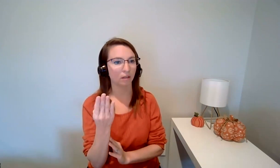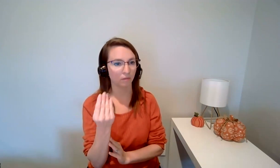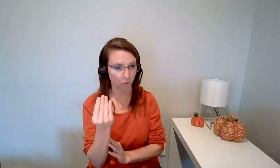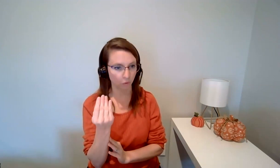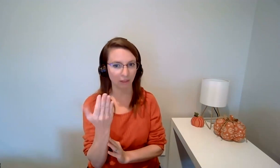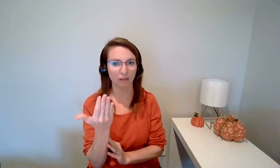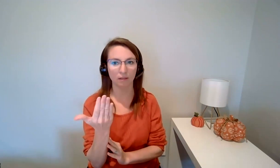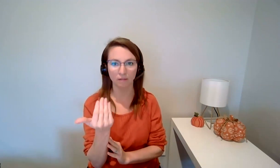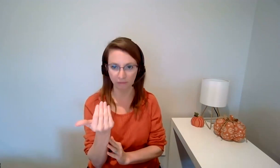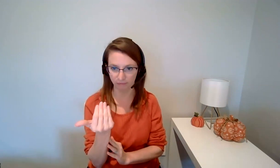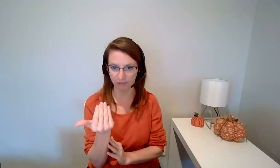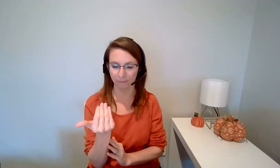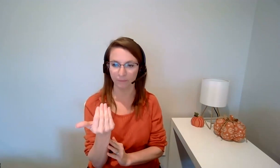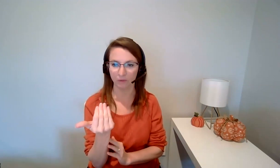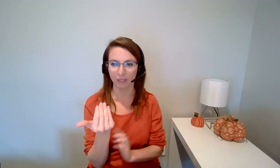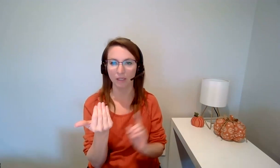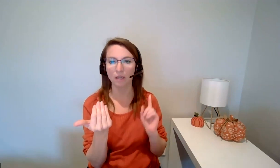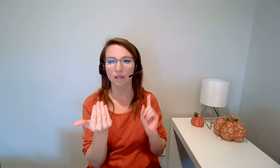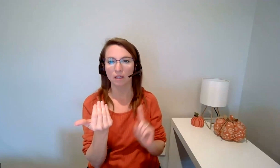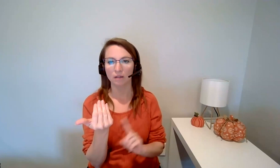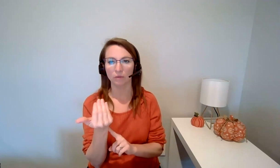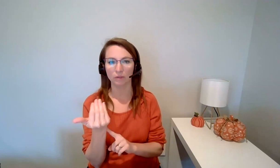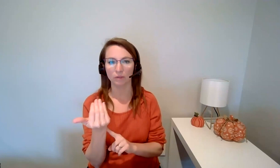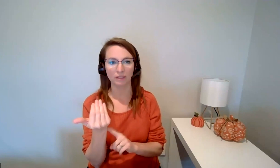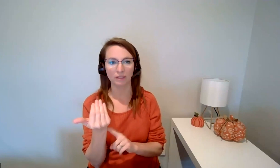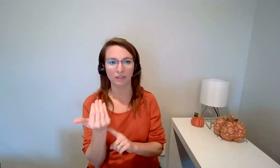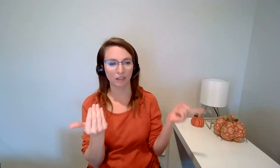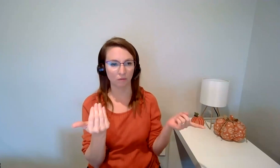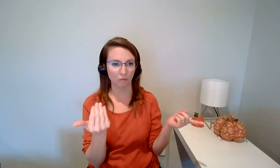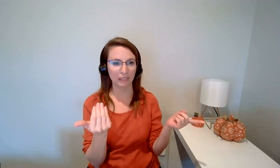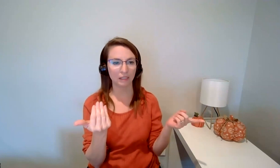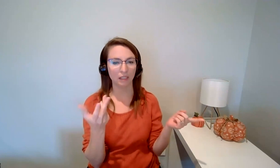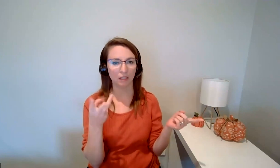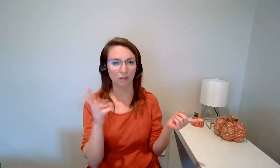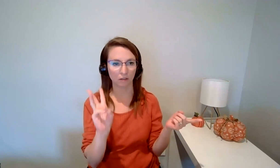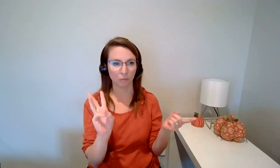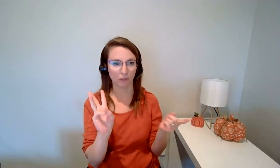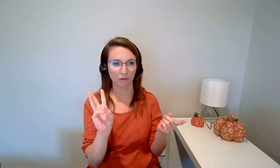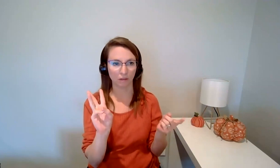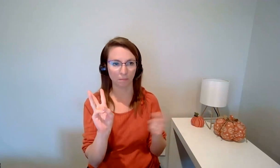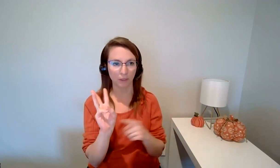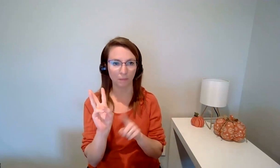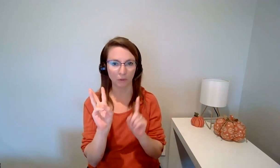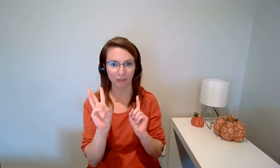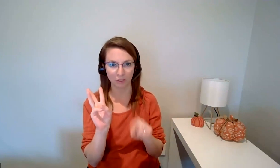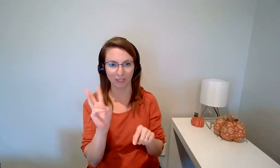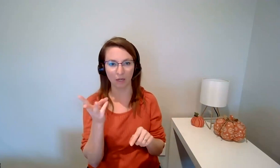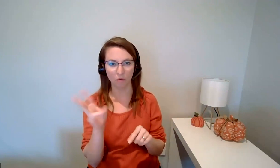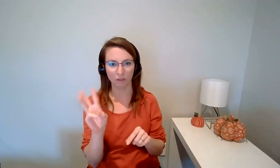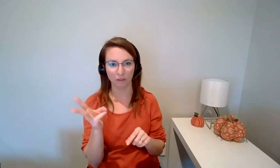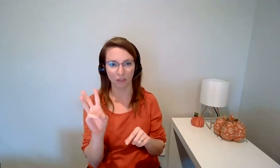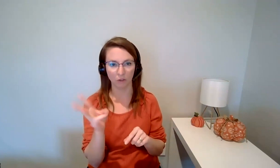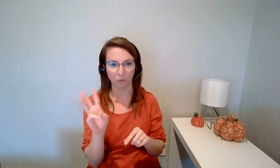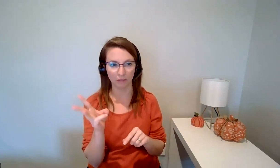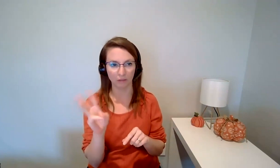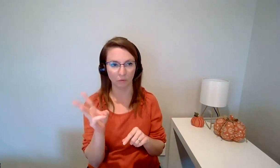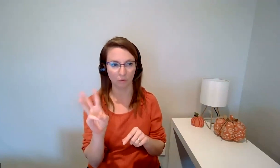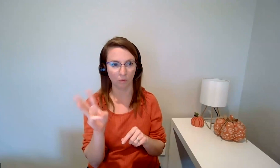13, 14, 15. Okay, for 16 through 19, you're going to bring your palm orientation out and you're going